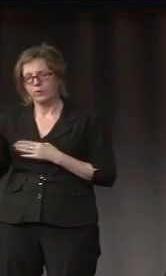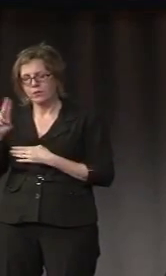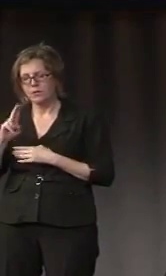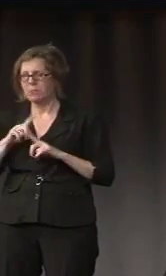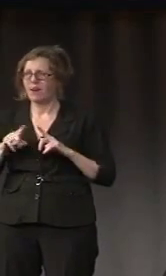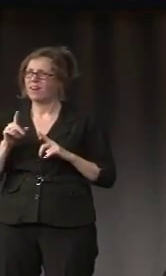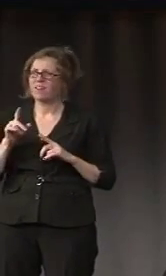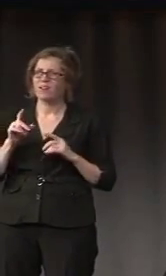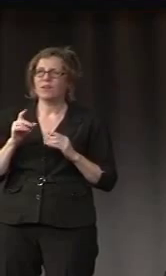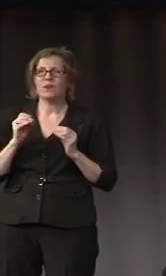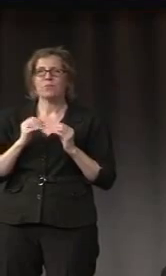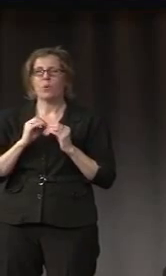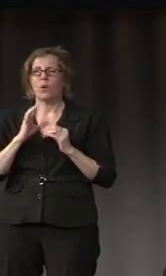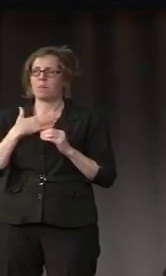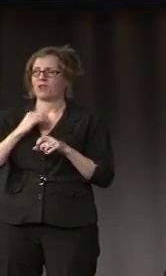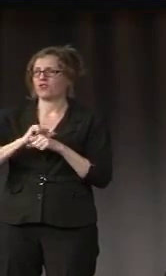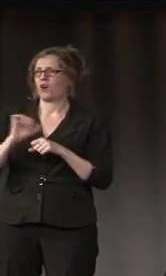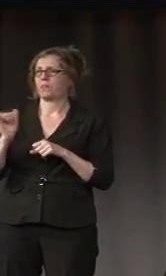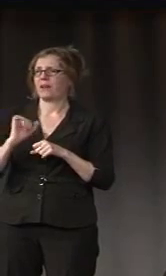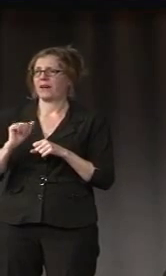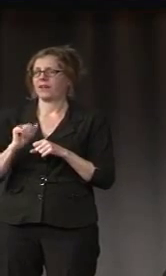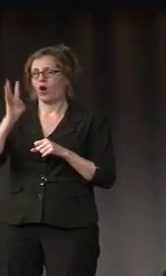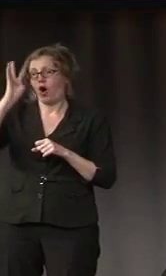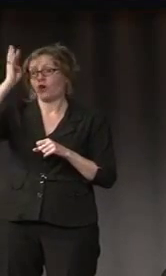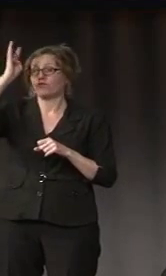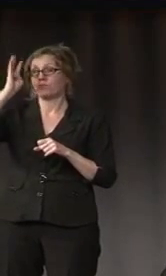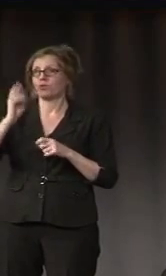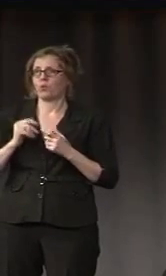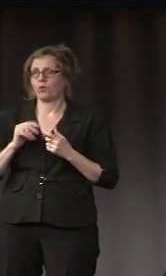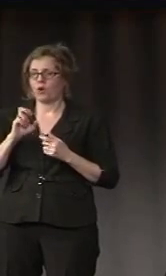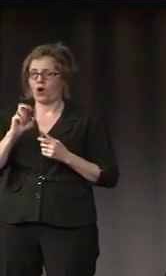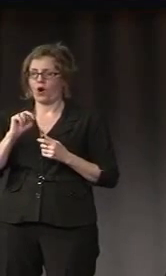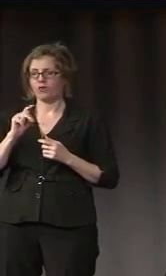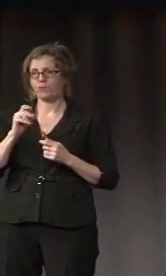I was actually more entrepreneur, which, as you know, doesn't exist in your language, but.